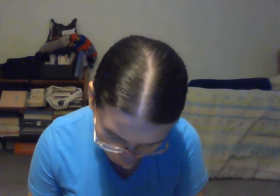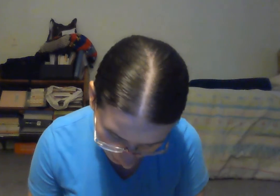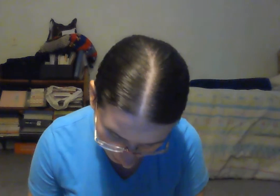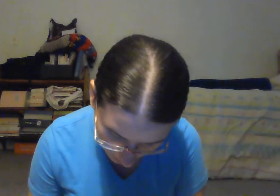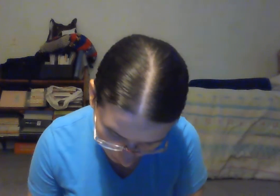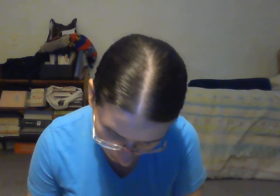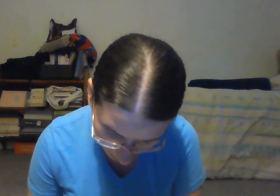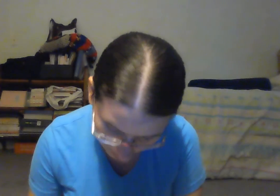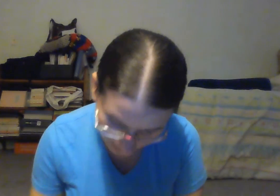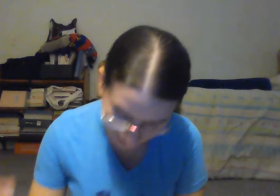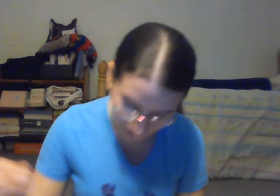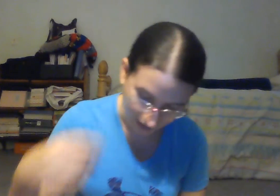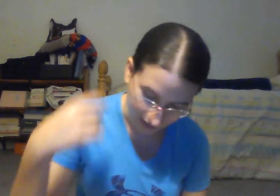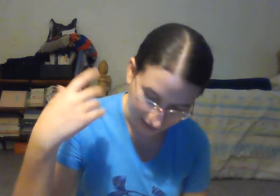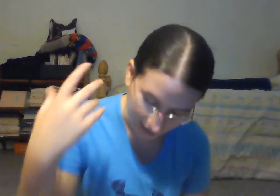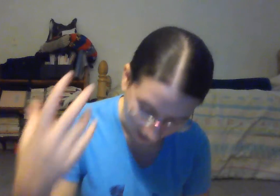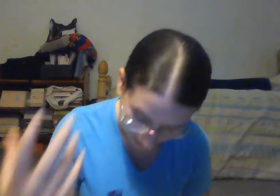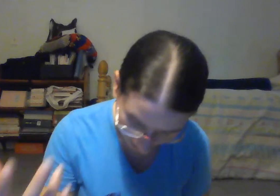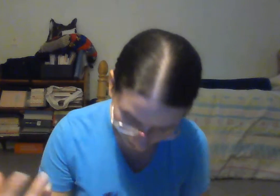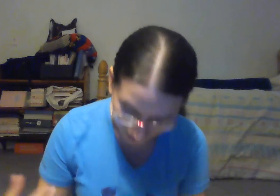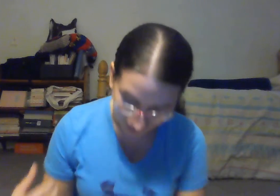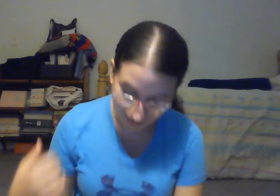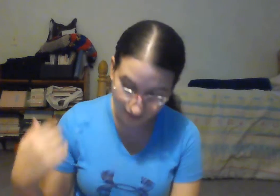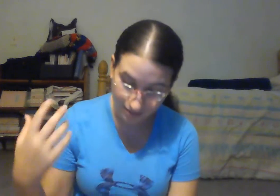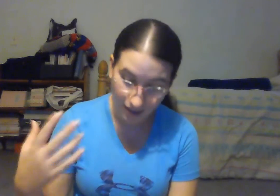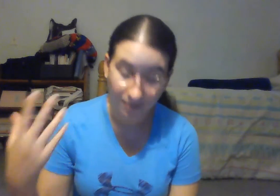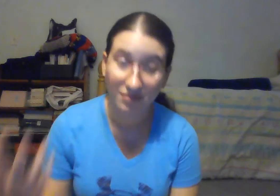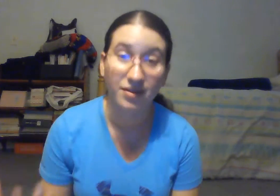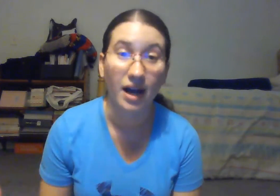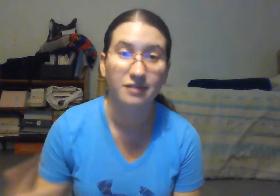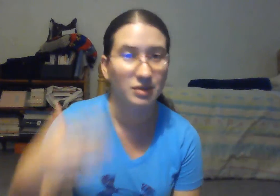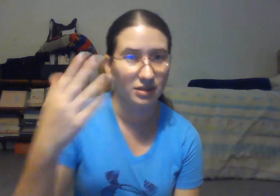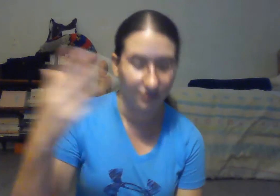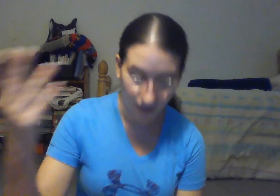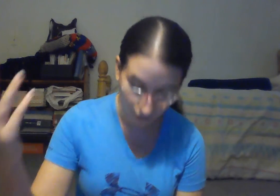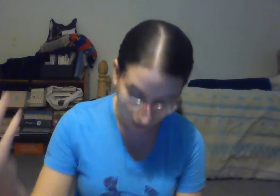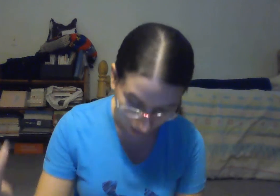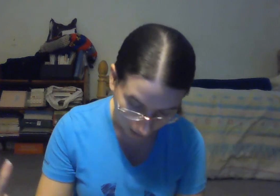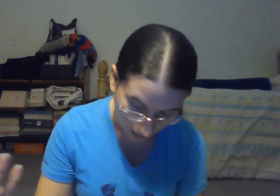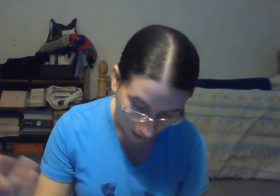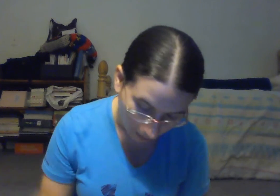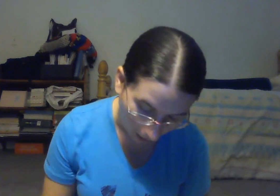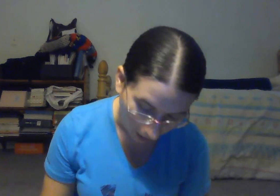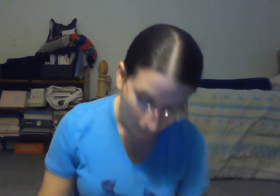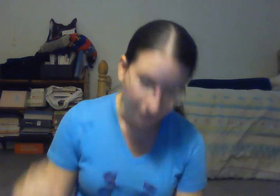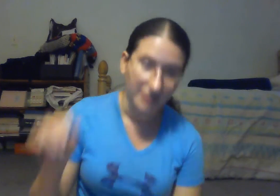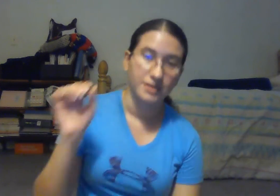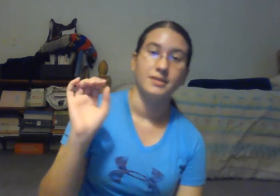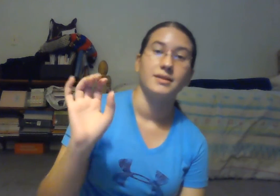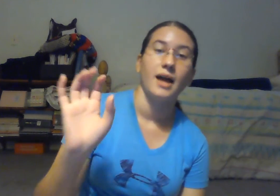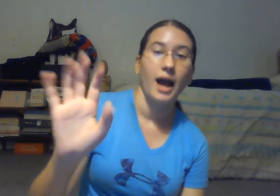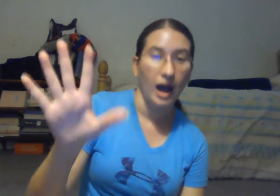When number accompanies the sign time, as in time 5, meaning 5 o'clock, the palm faces